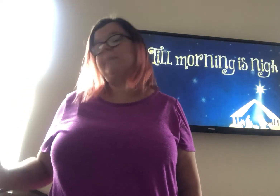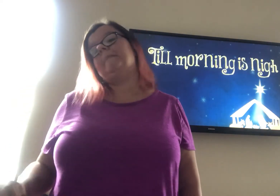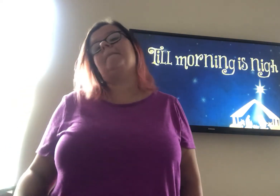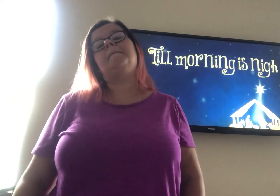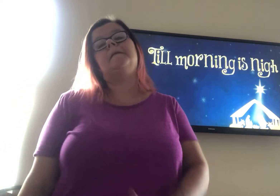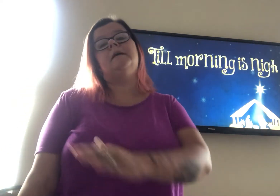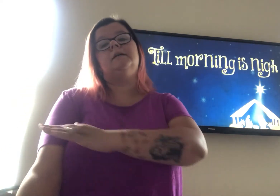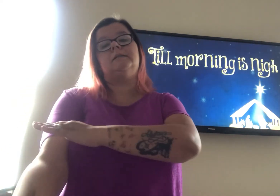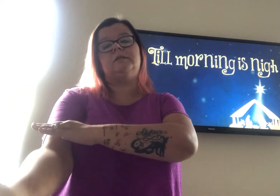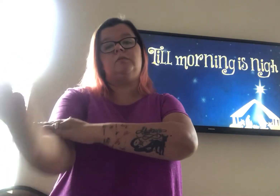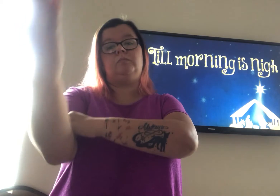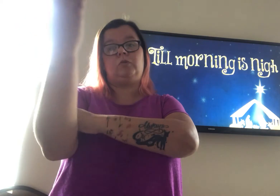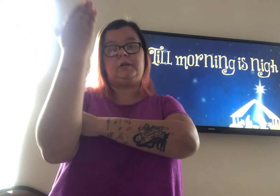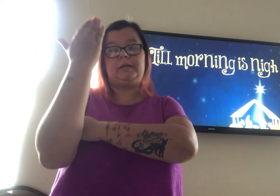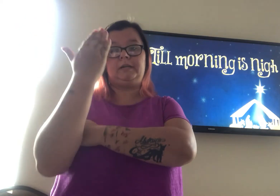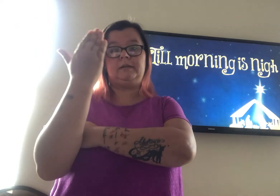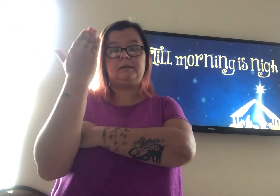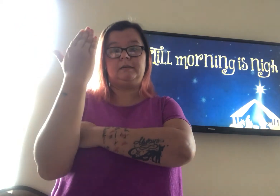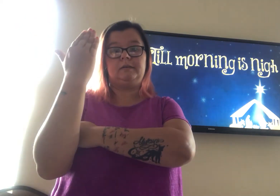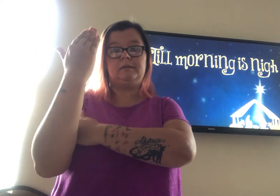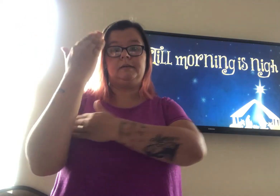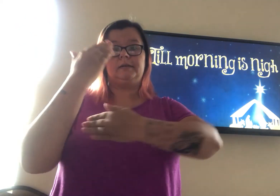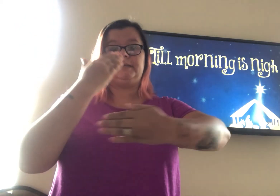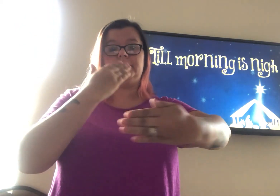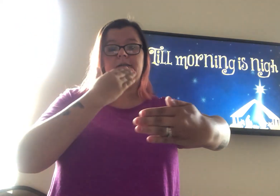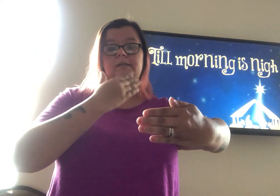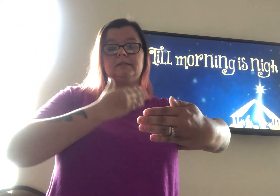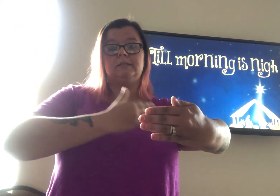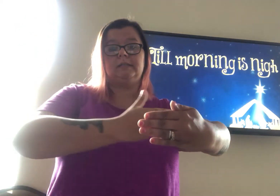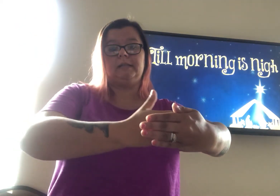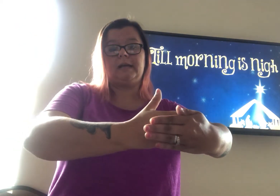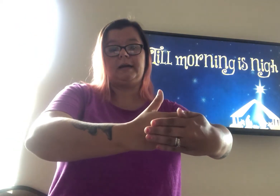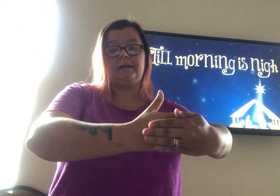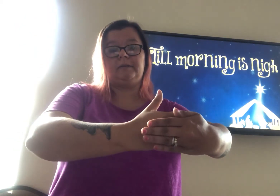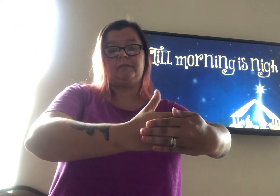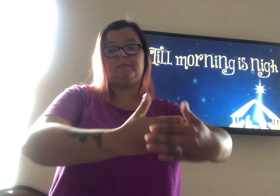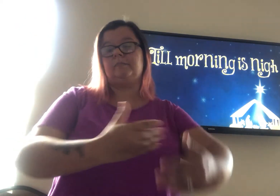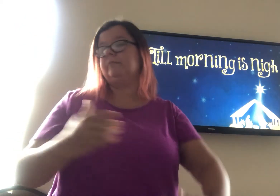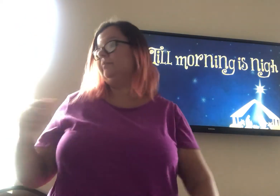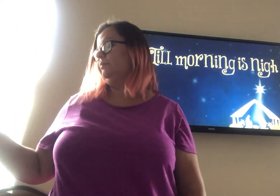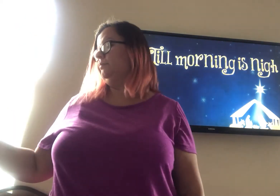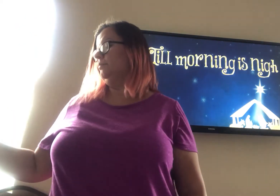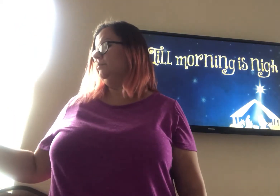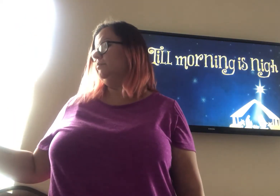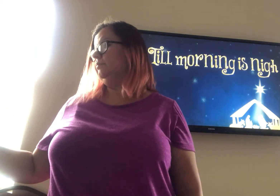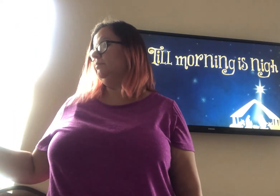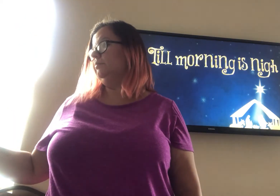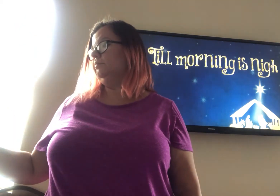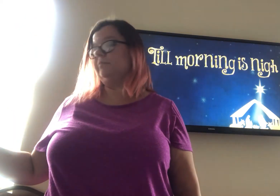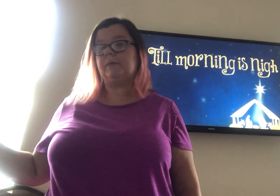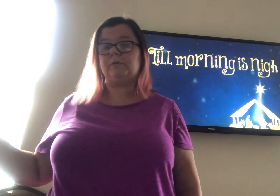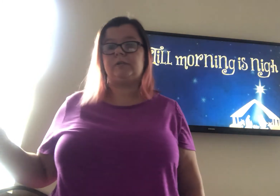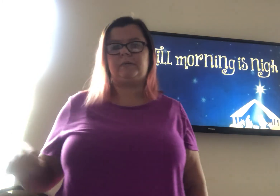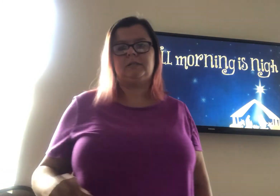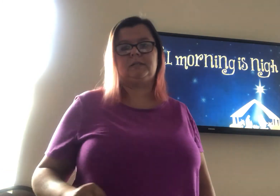Till morning is nigh. I'll do that one to the